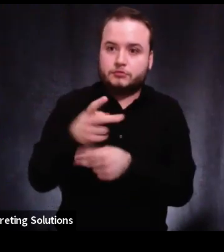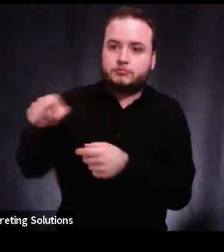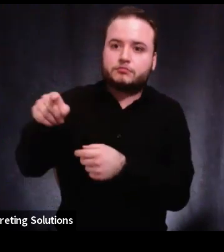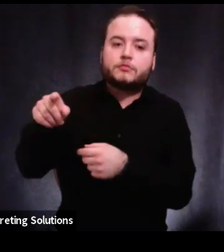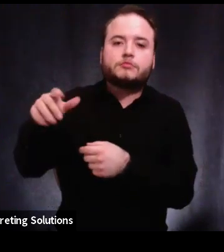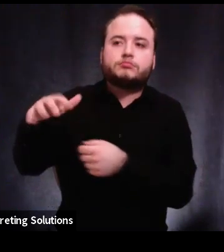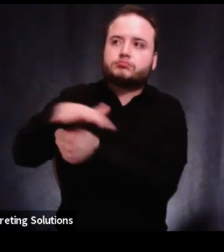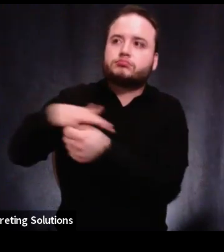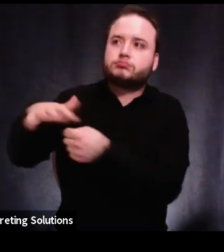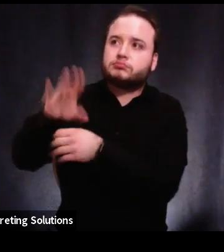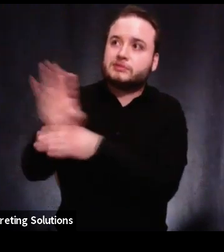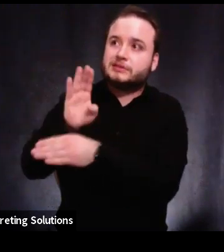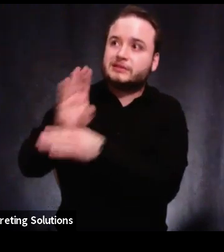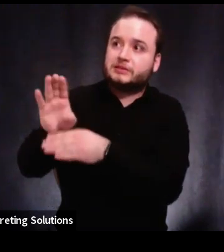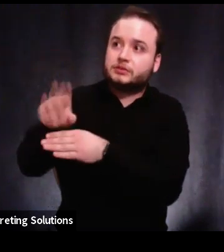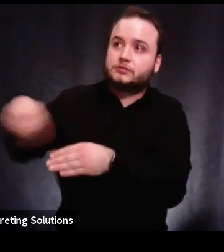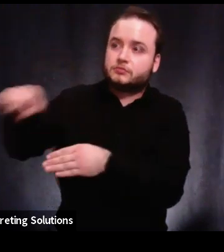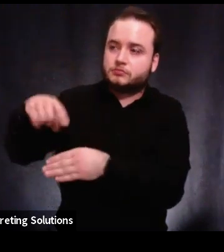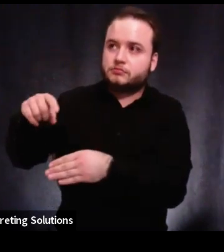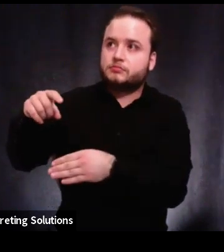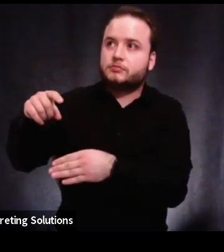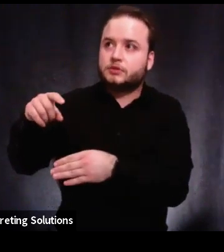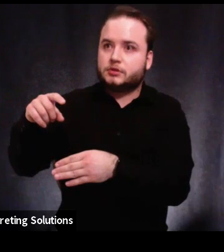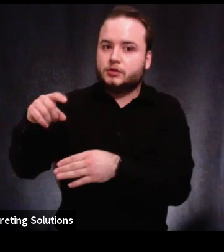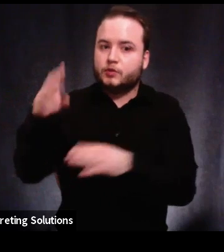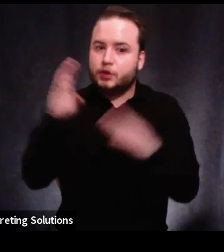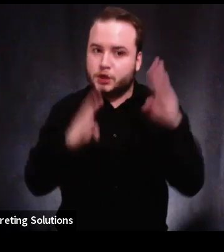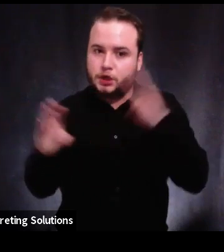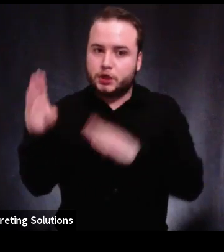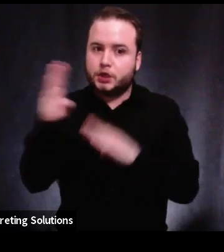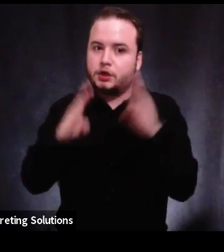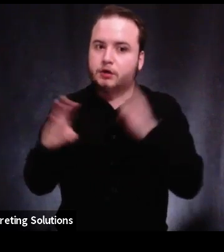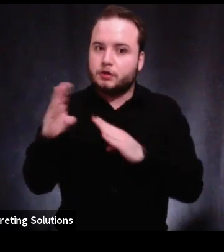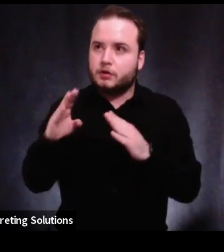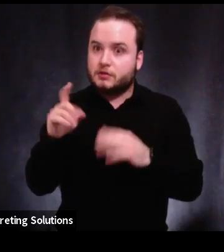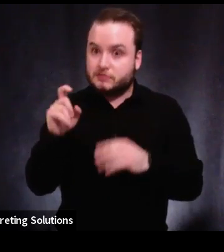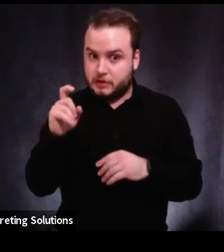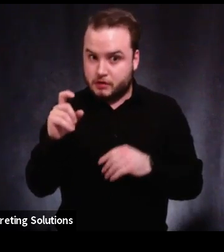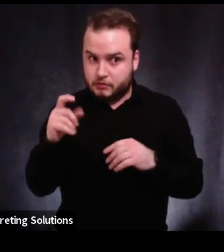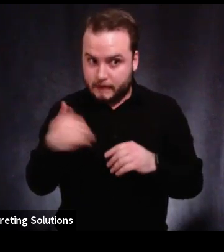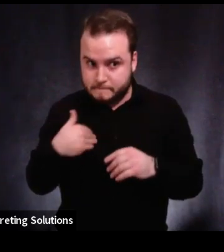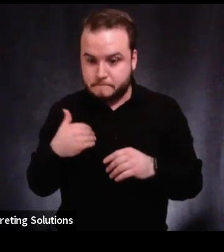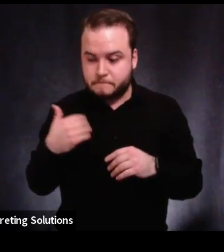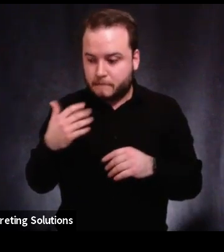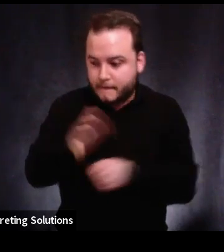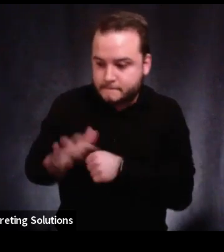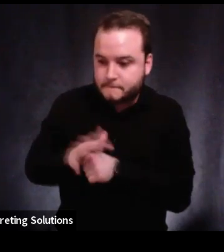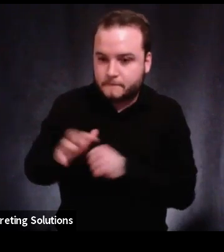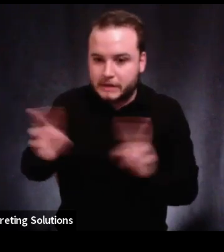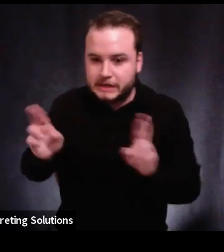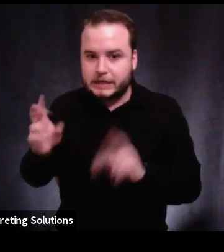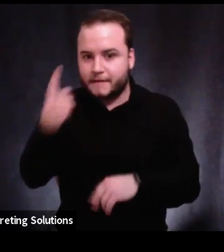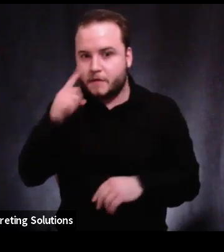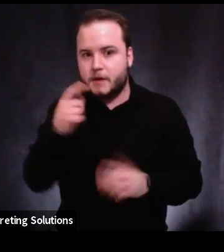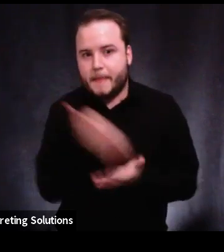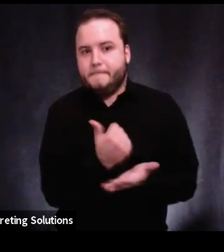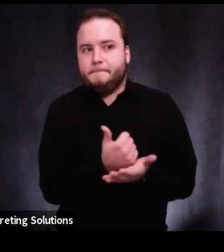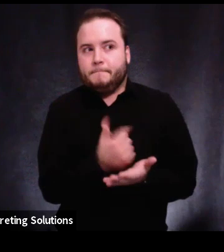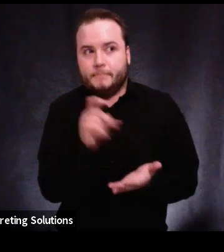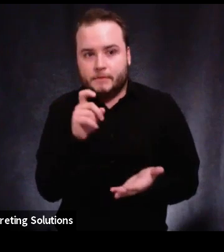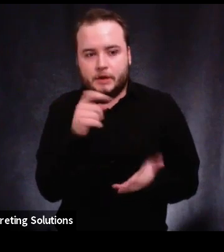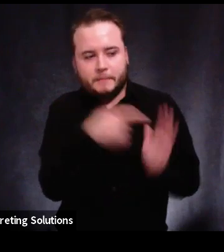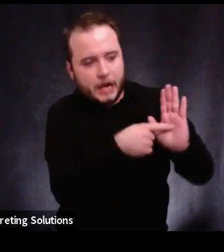it. Sort of modeling this out in a static way, the way we're doing it, is an